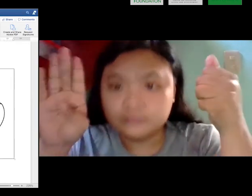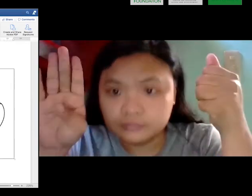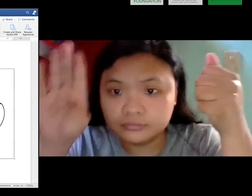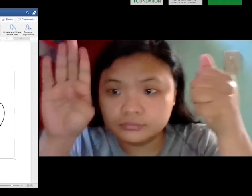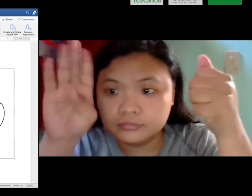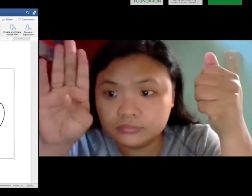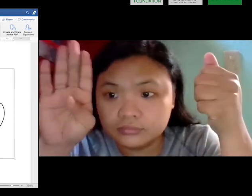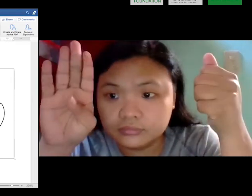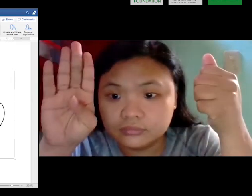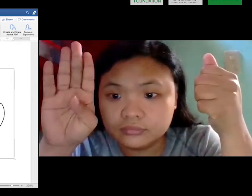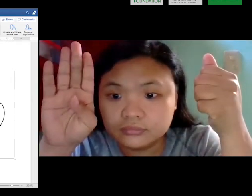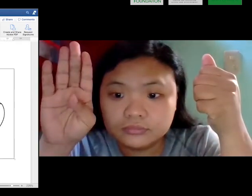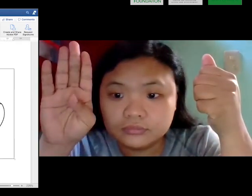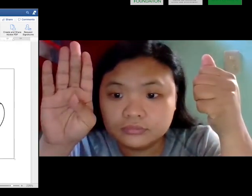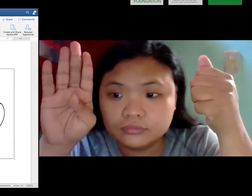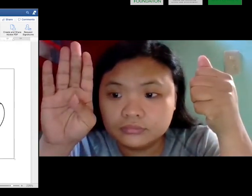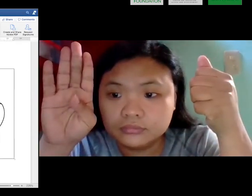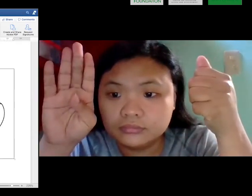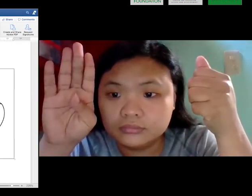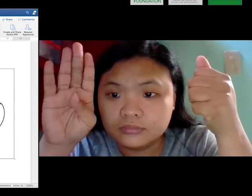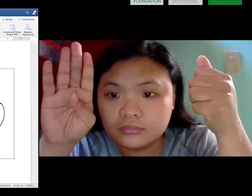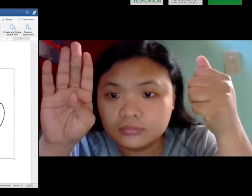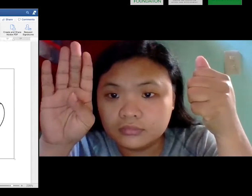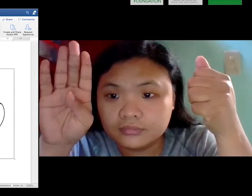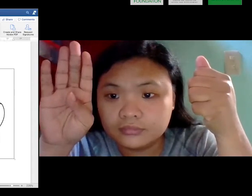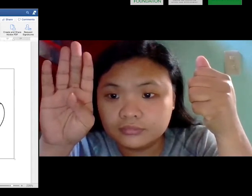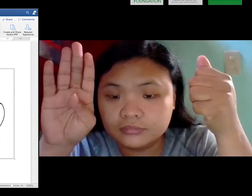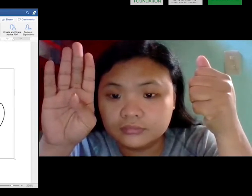which do you get rid of? A or B?